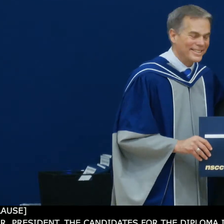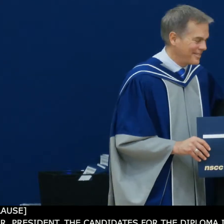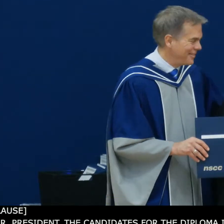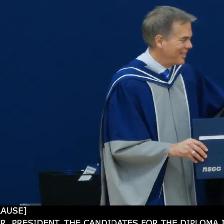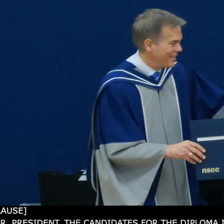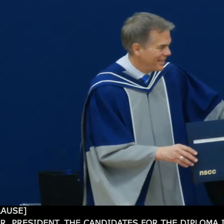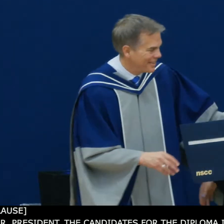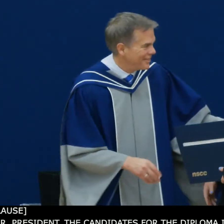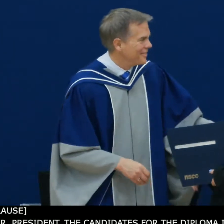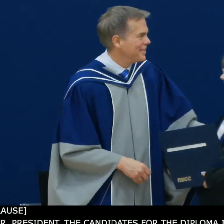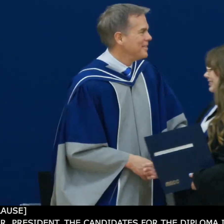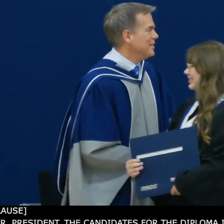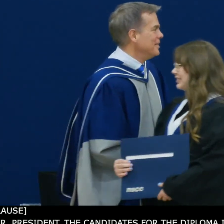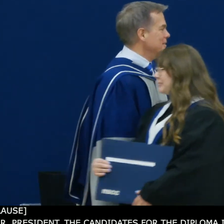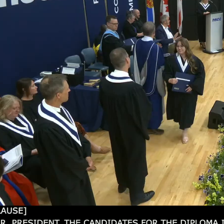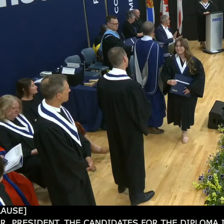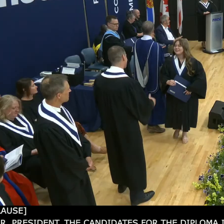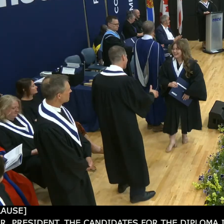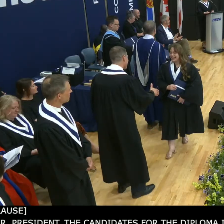Crystal Madden.